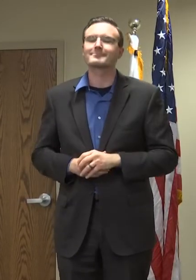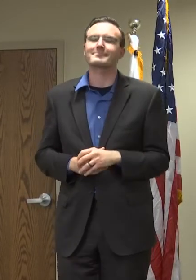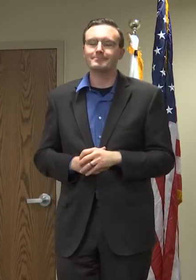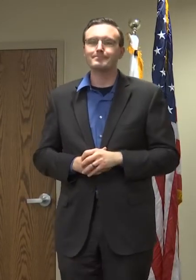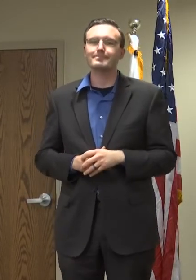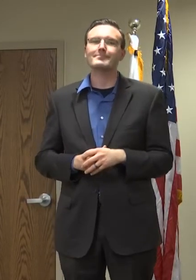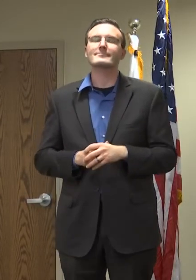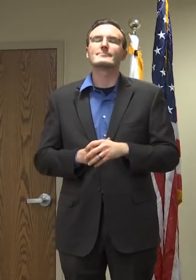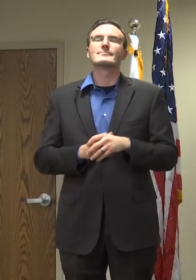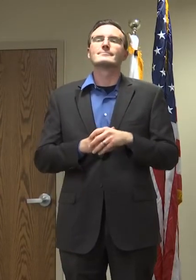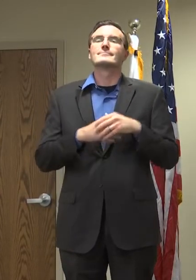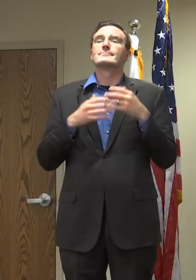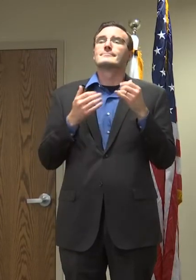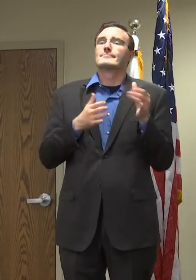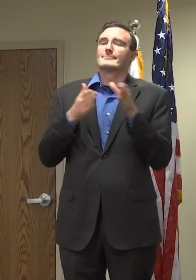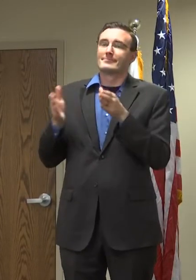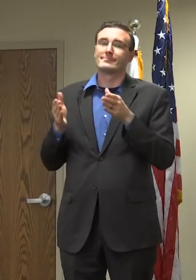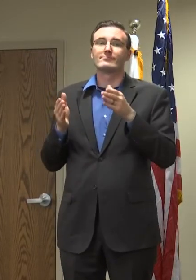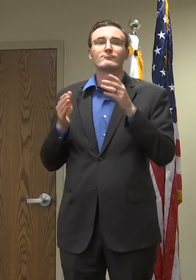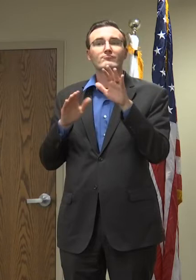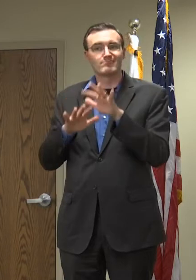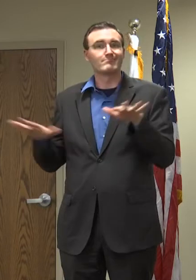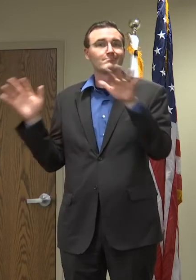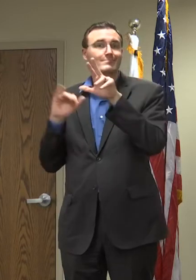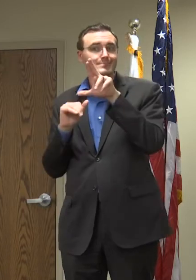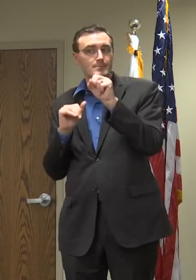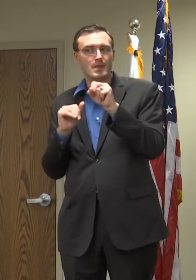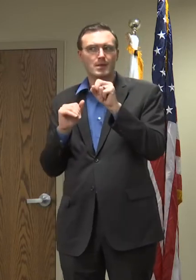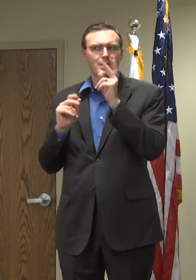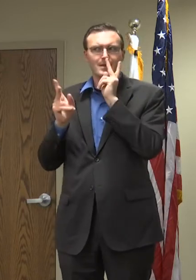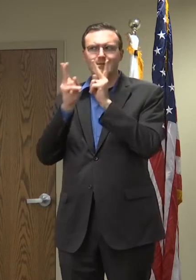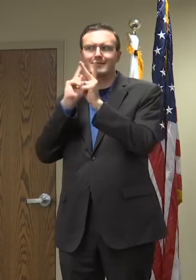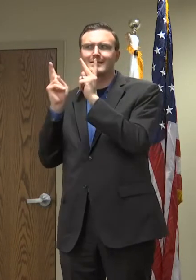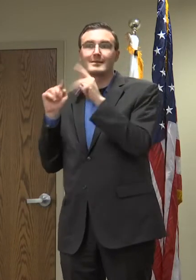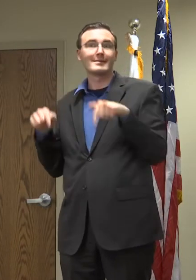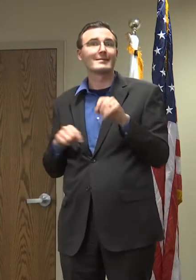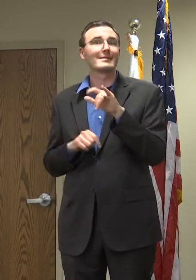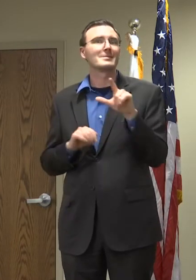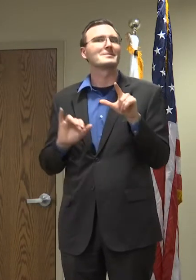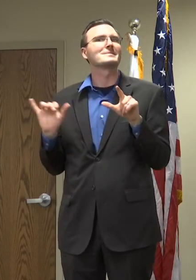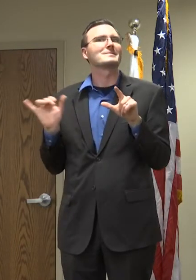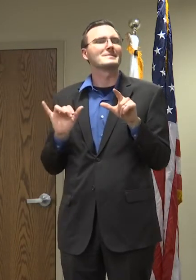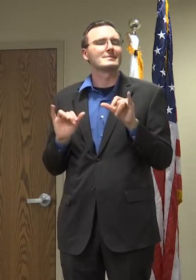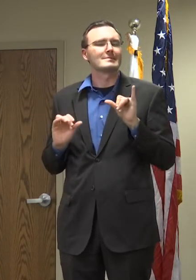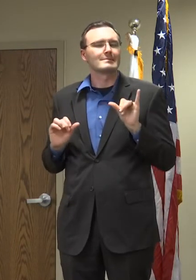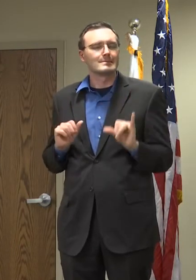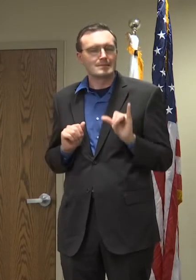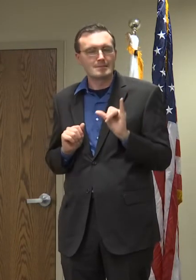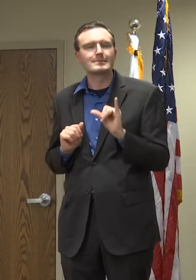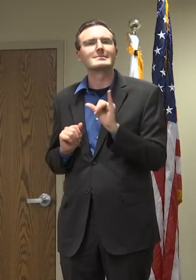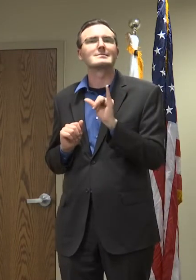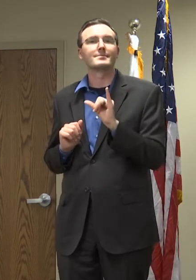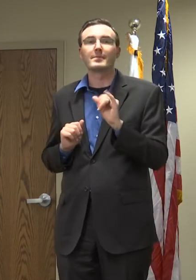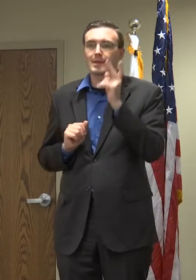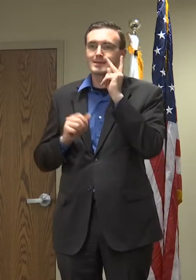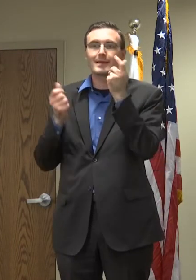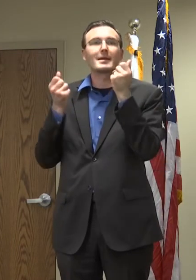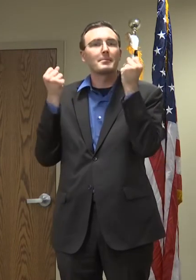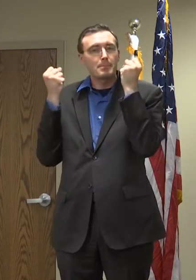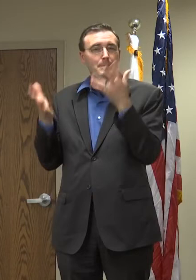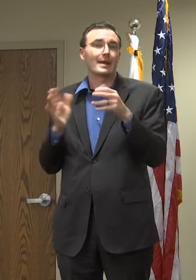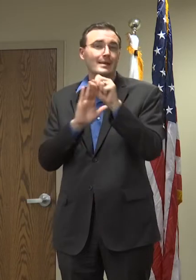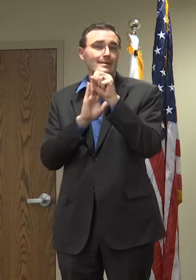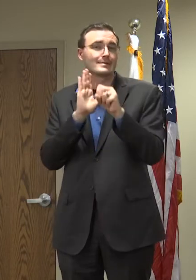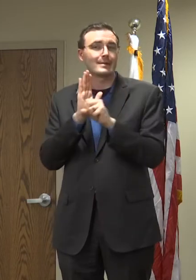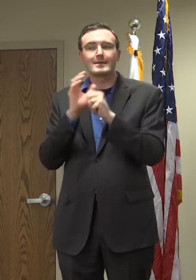Illinois, and I too am concerned. We're seeing many states and many major cities moving